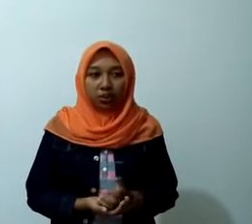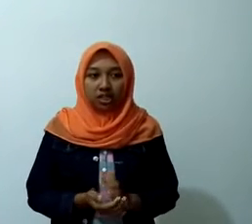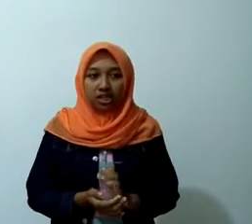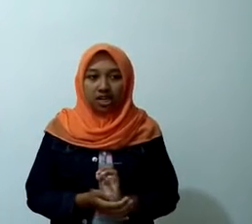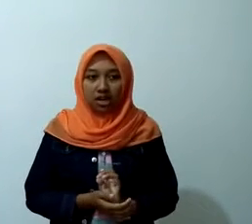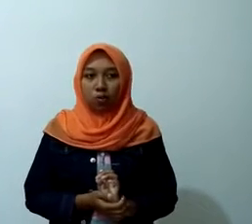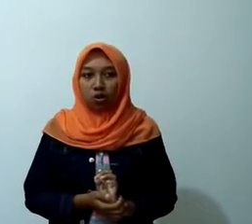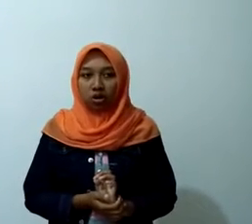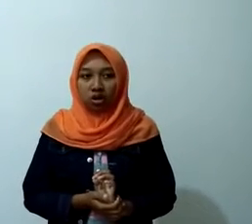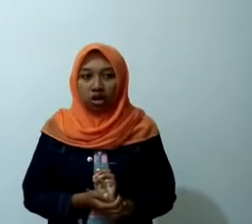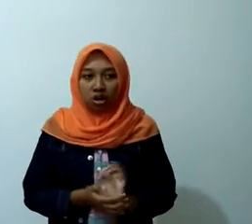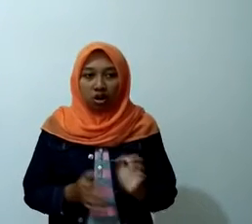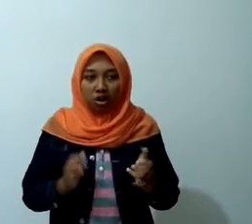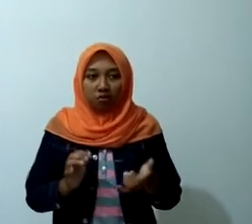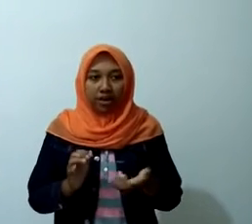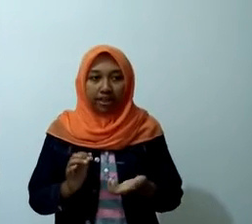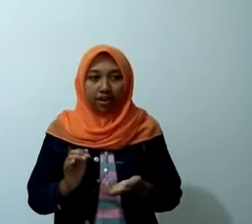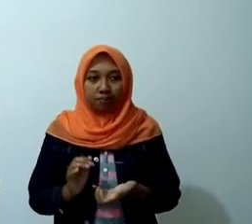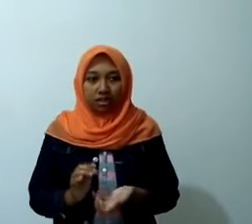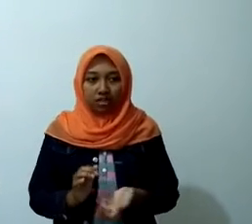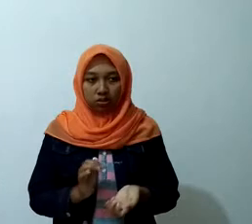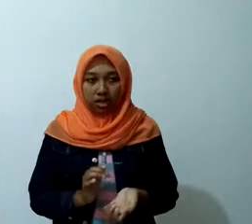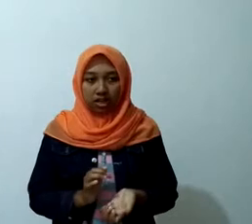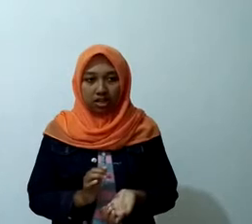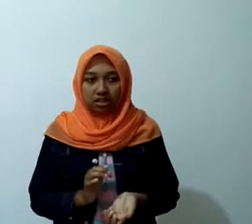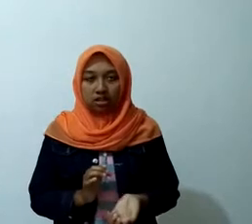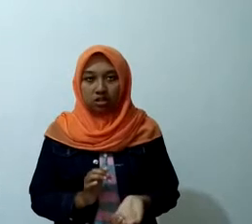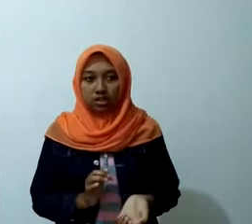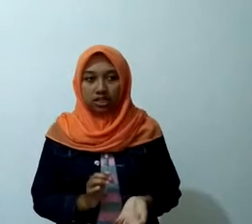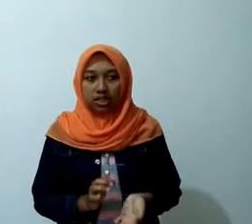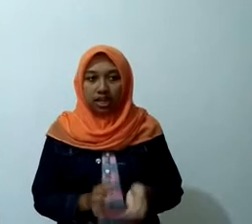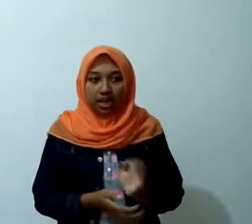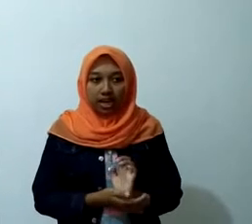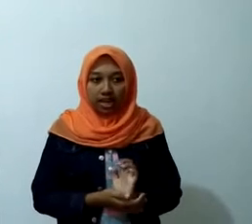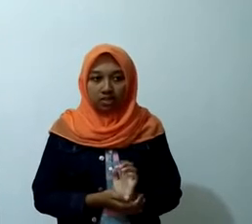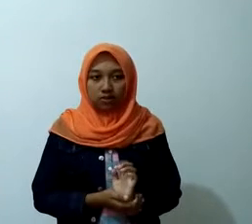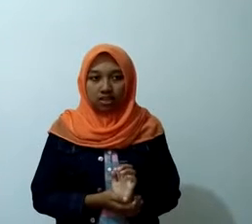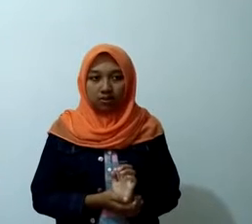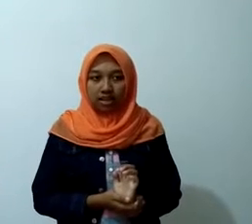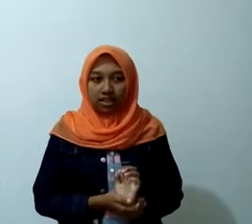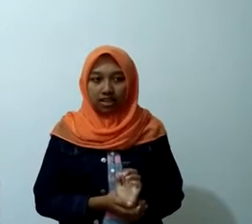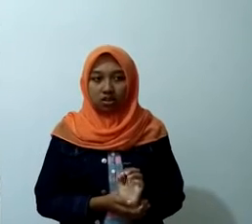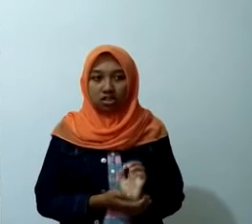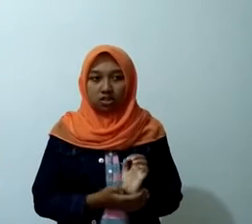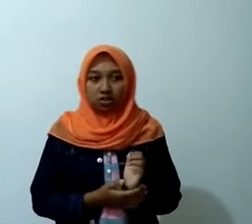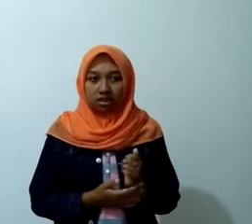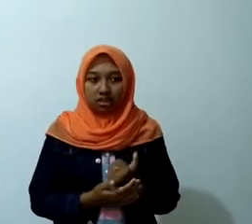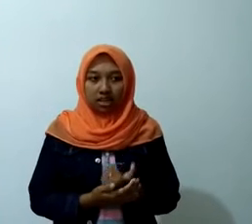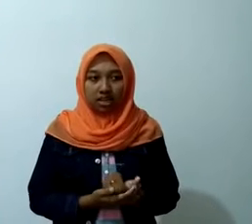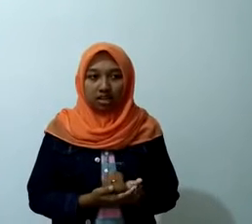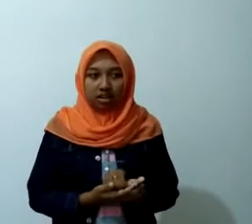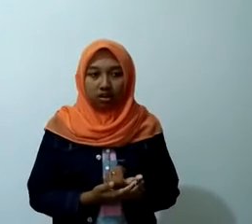fitted into a diagram of white and black square. The crossword has word written